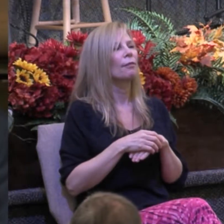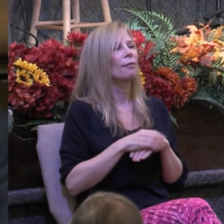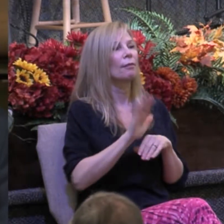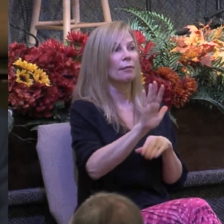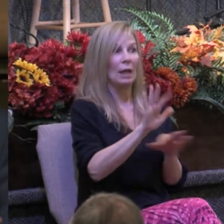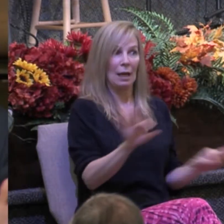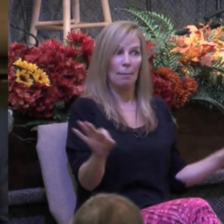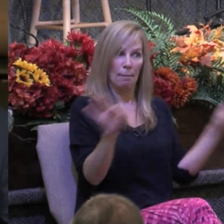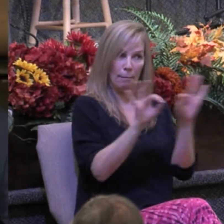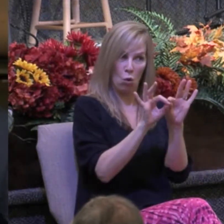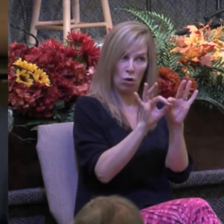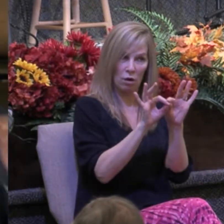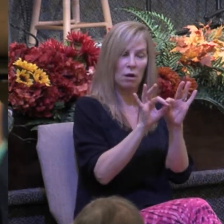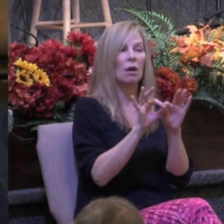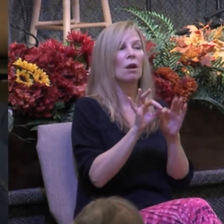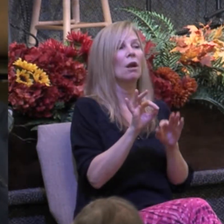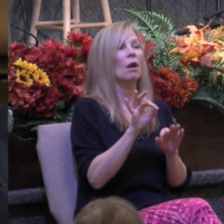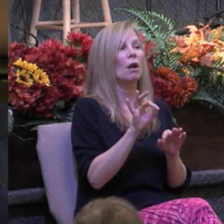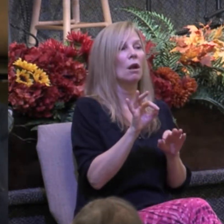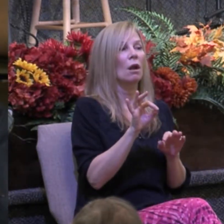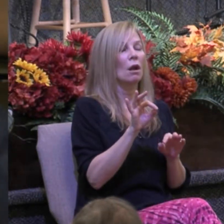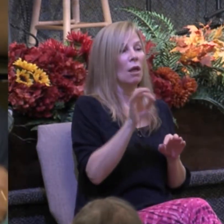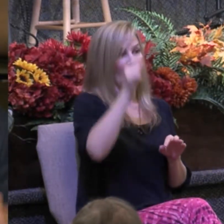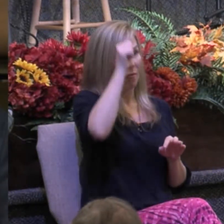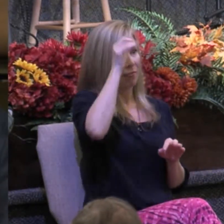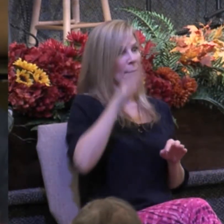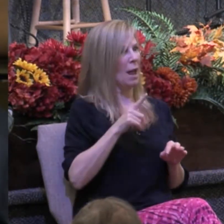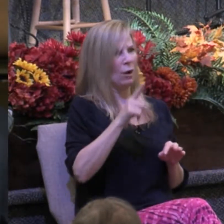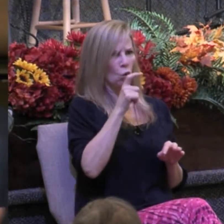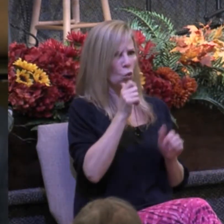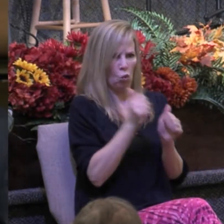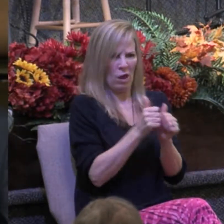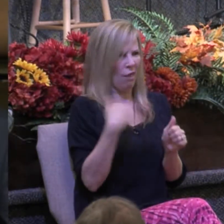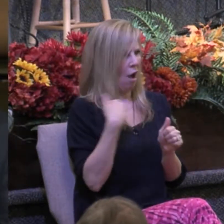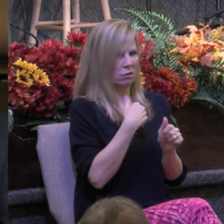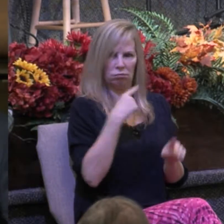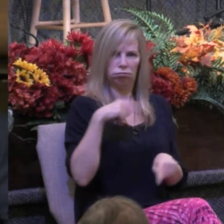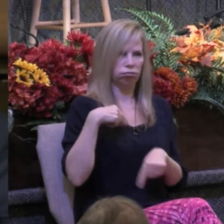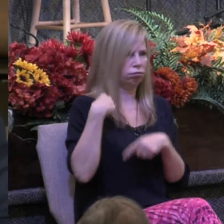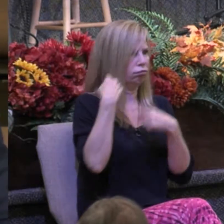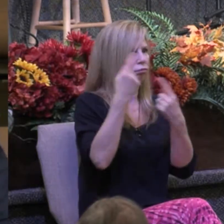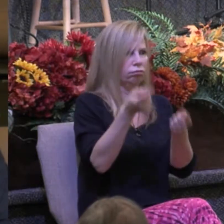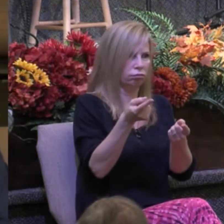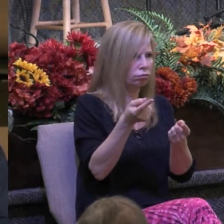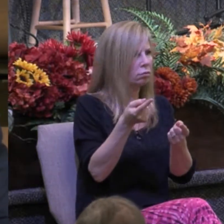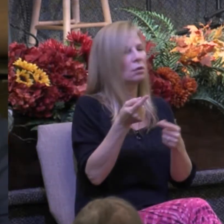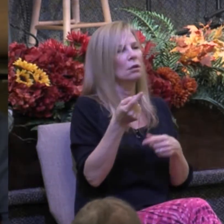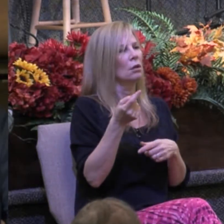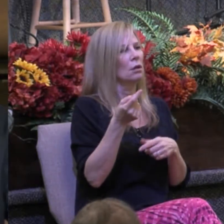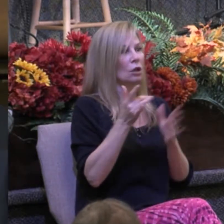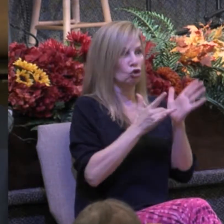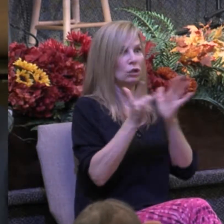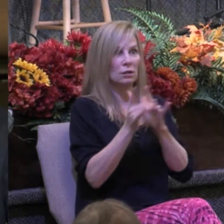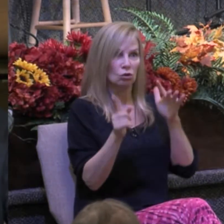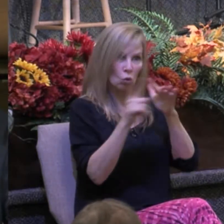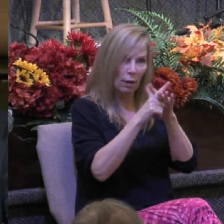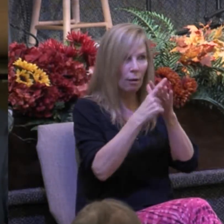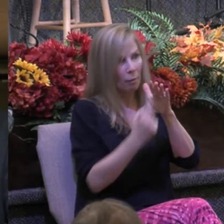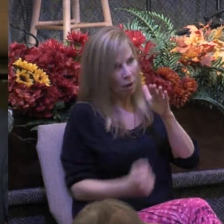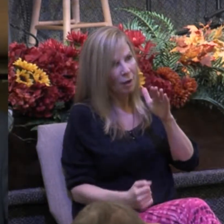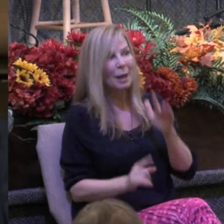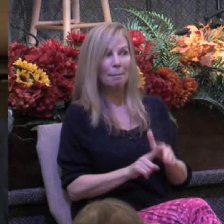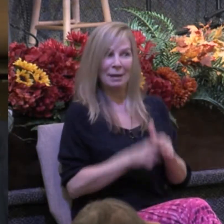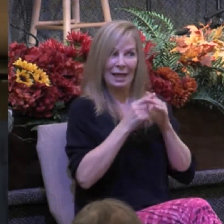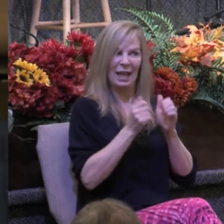necessary, they said, that of the men who have accompanied us all the time that the Lord Jesus went in and out among us, beginning with the baptism